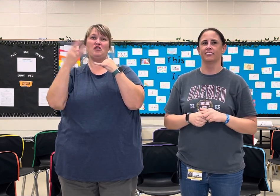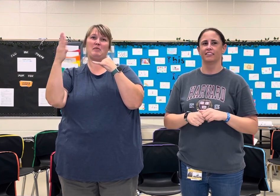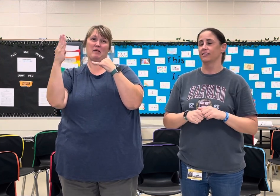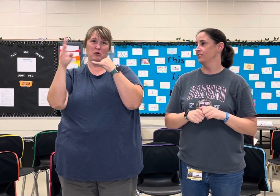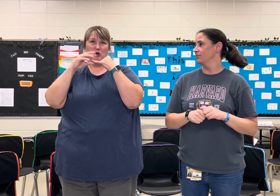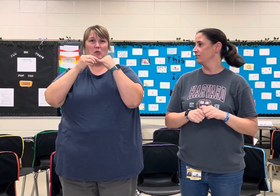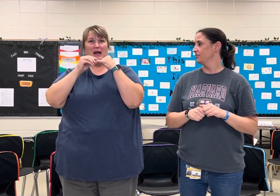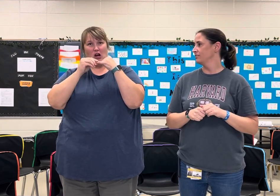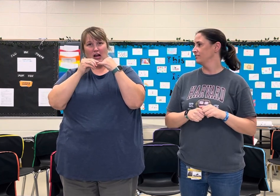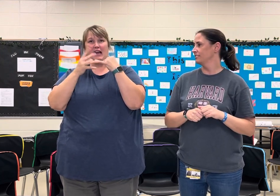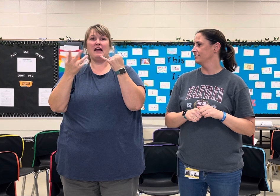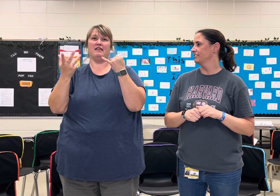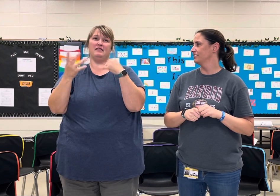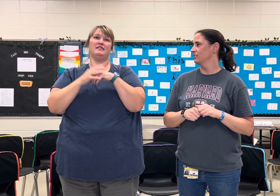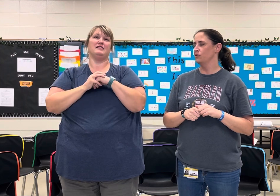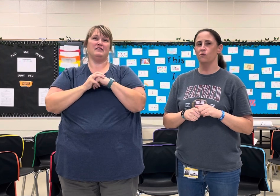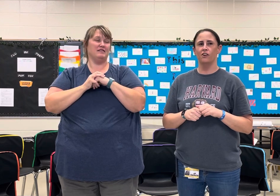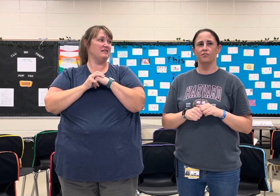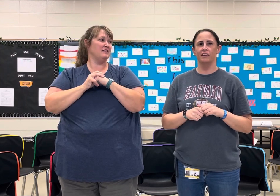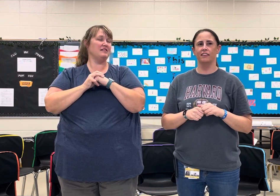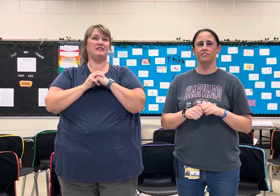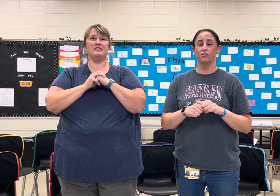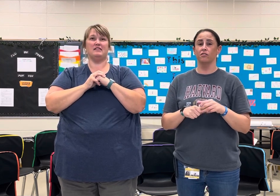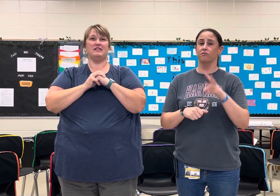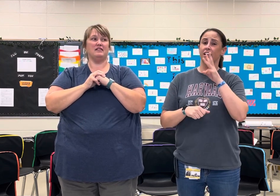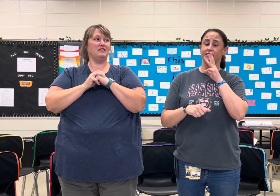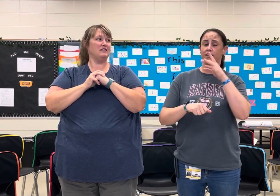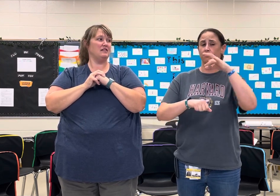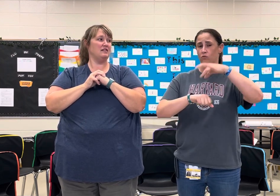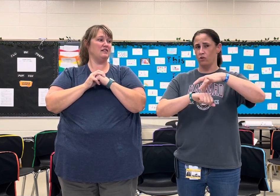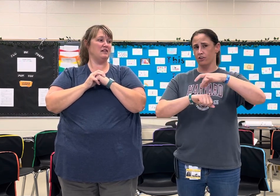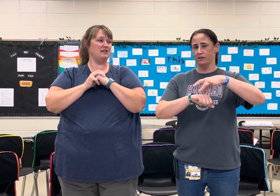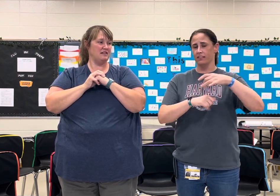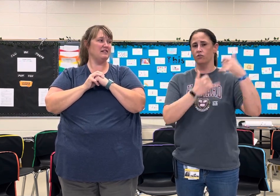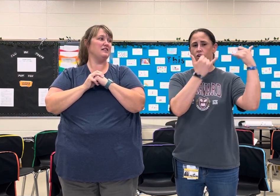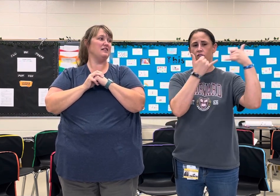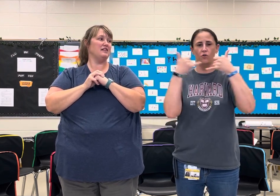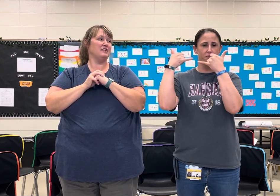like blueberry. Watermelon. So I've seen watermelon or watermelon.